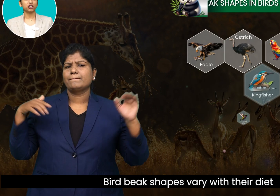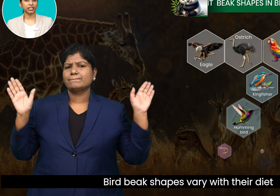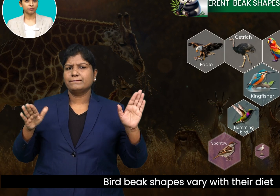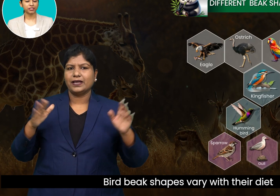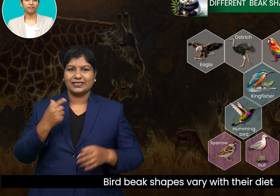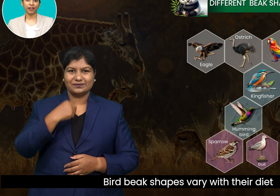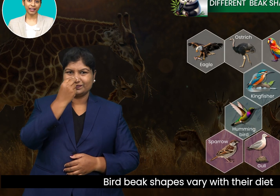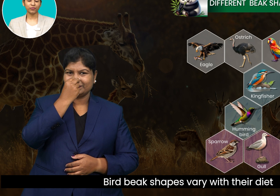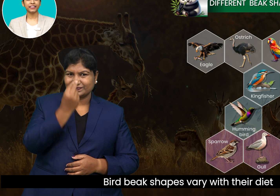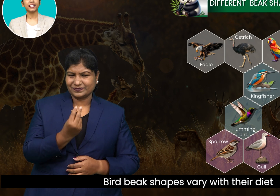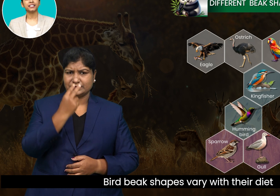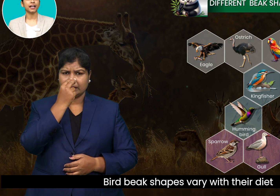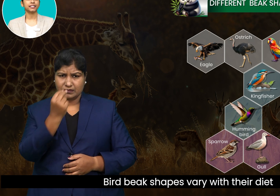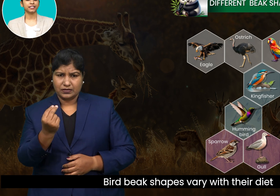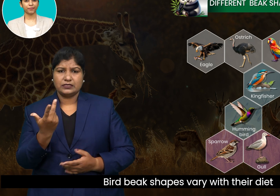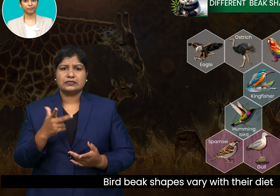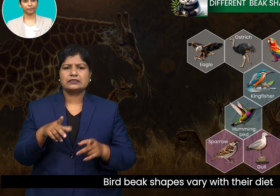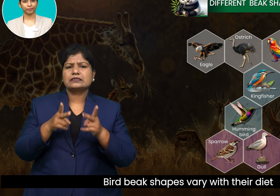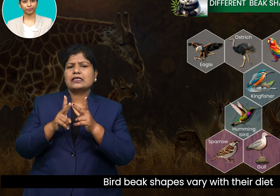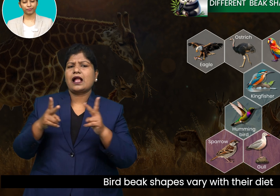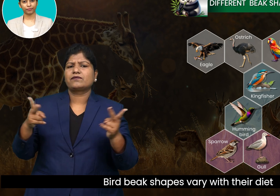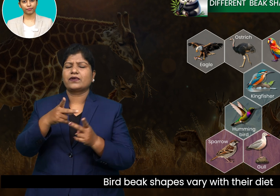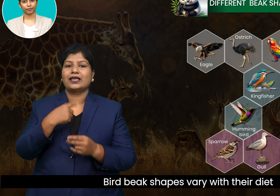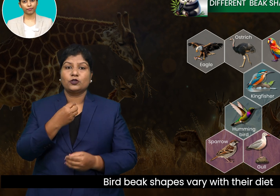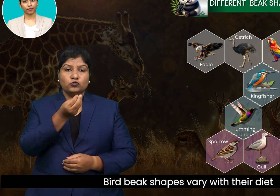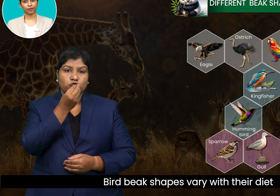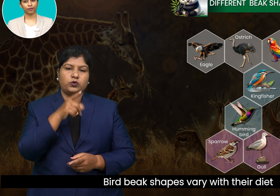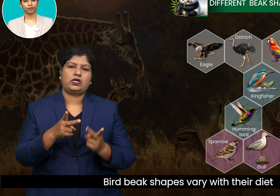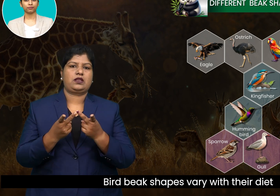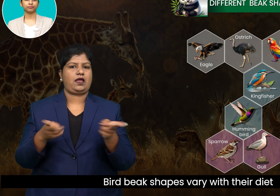Bird beak shapes vary with their diet